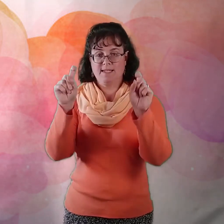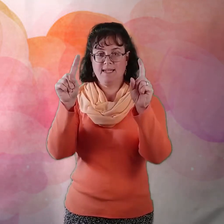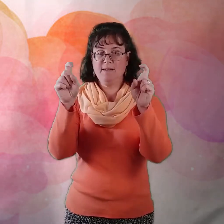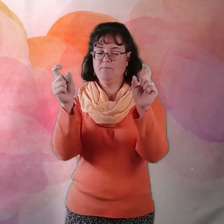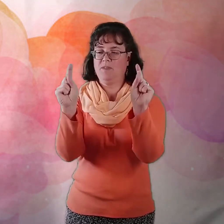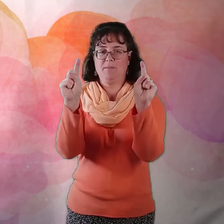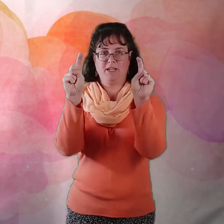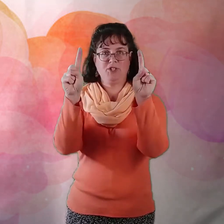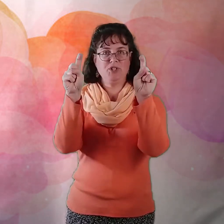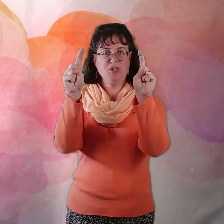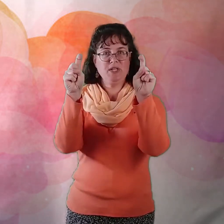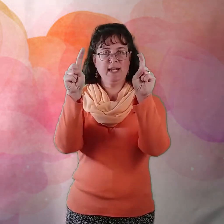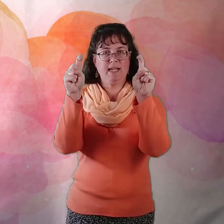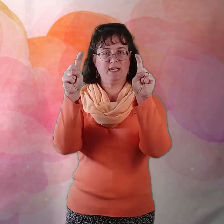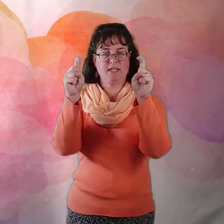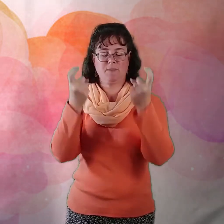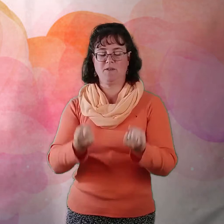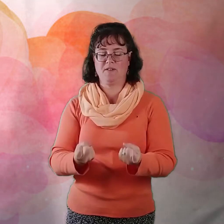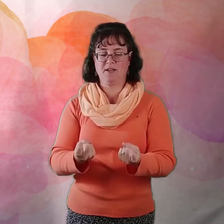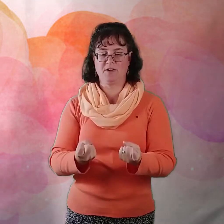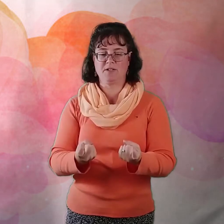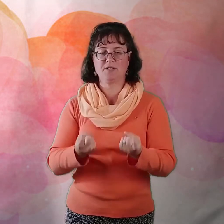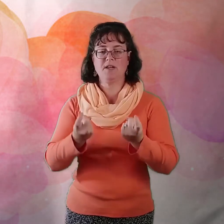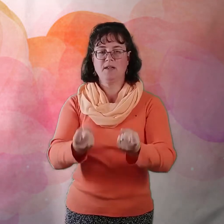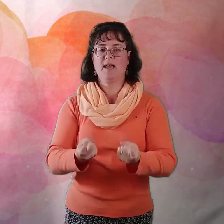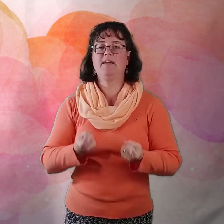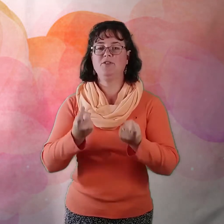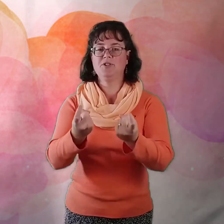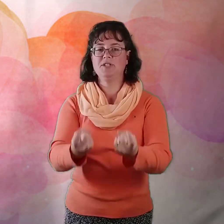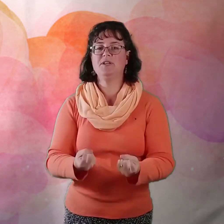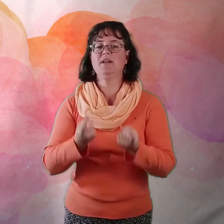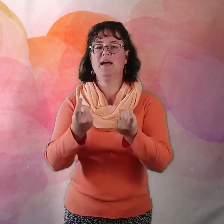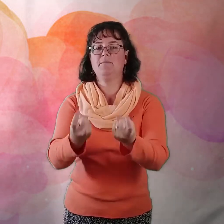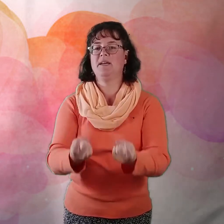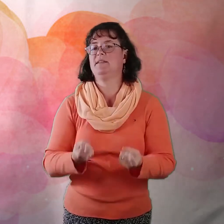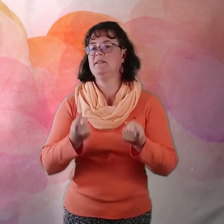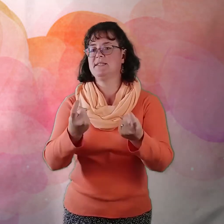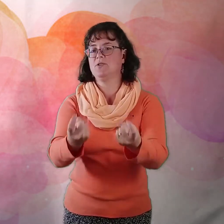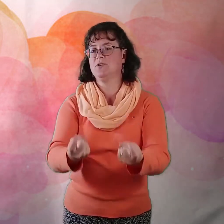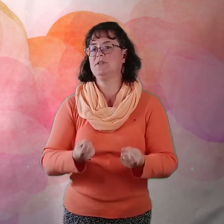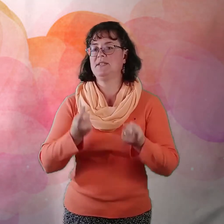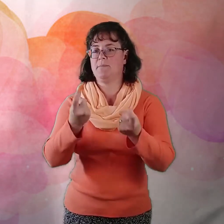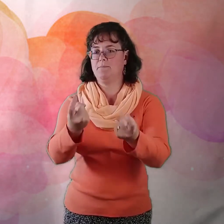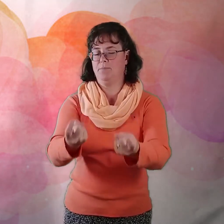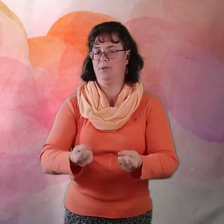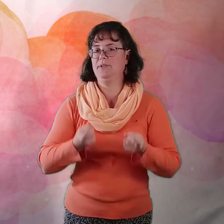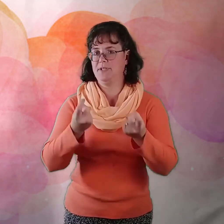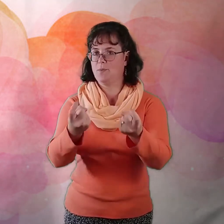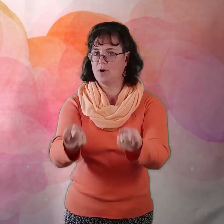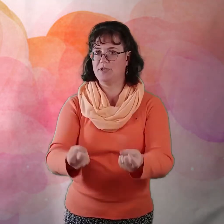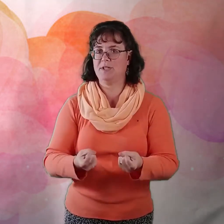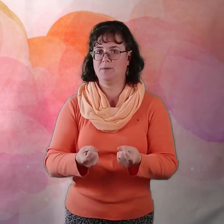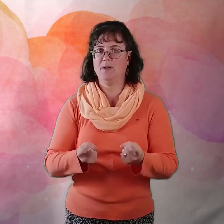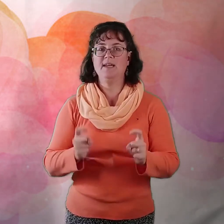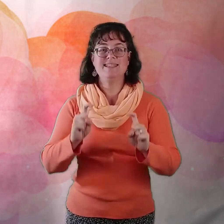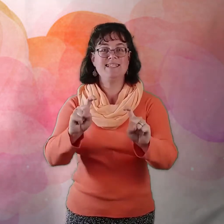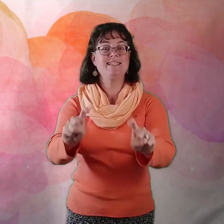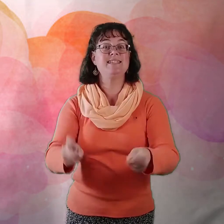Sin, you make 2 little hooks with your fingers, and you're just going to kind of make little circles and pull towards you. This is